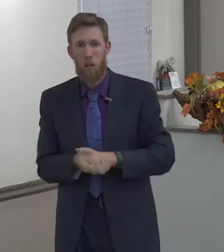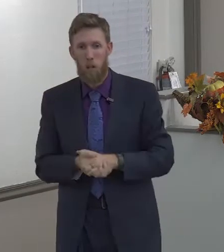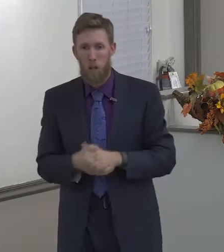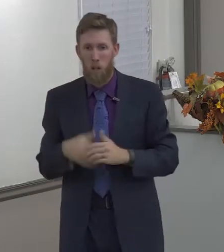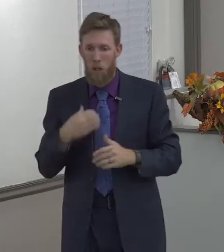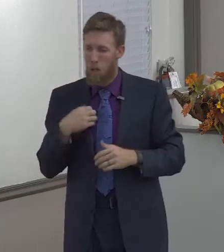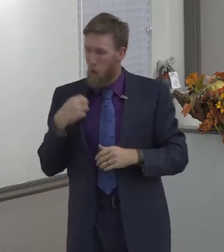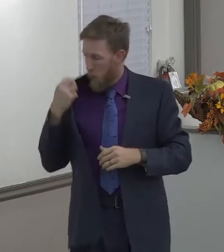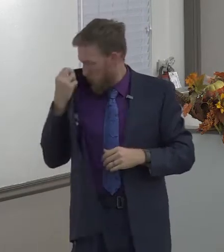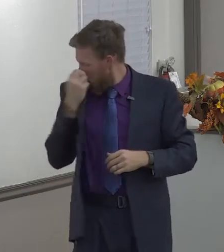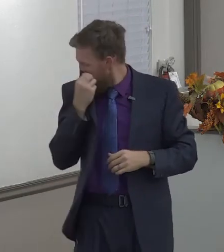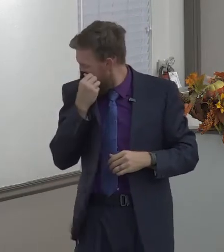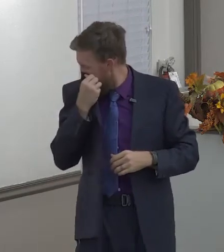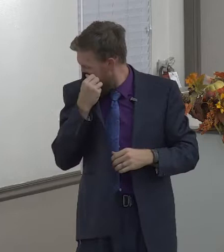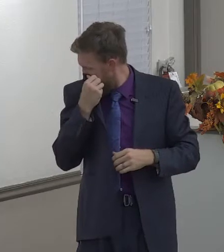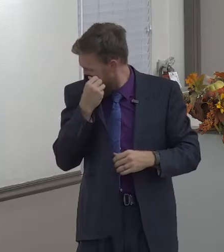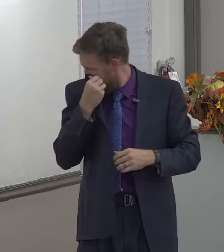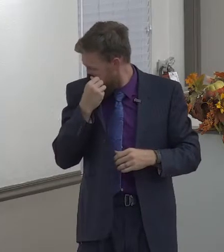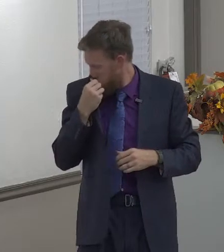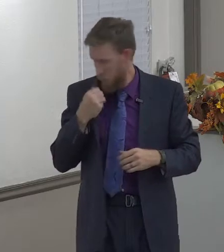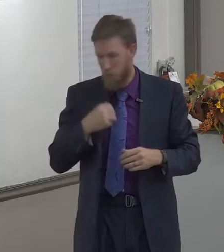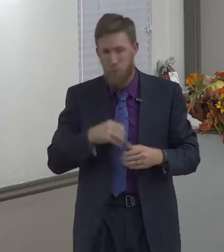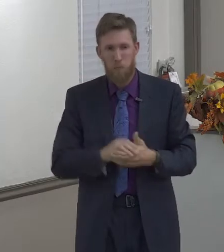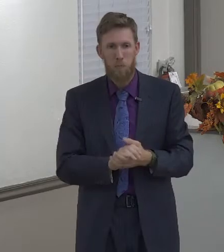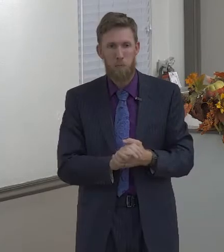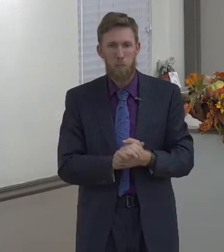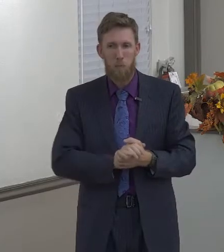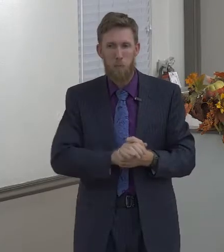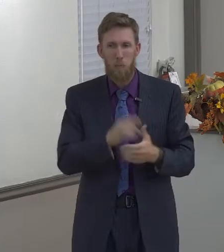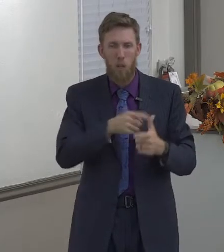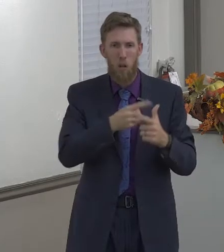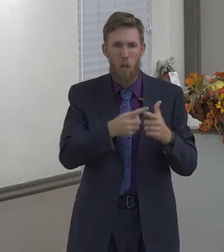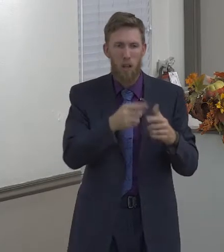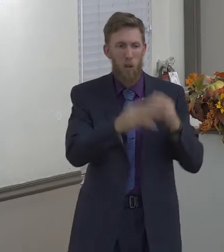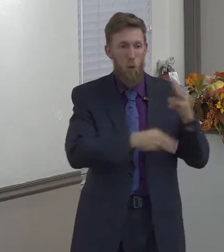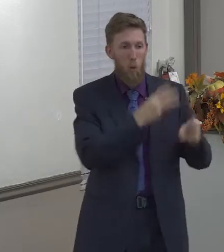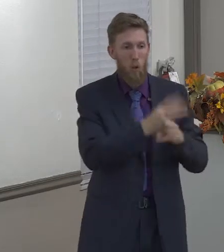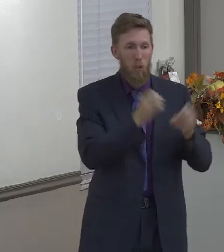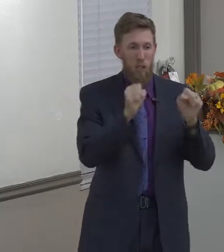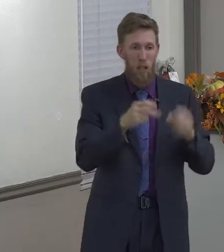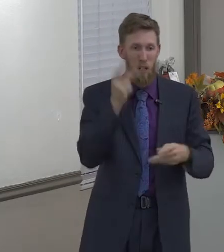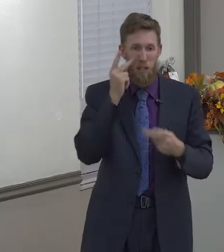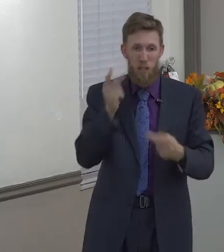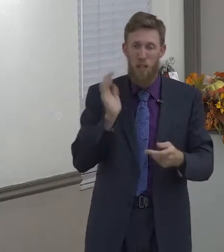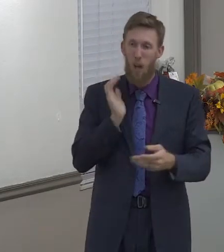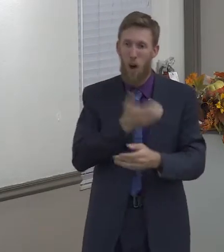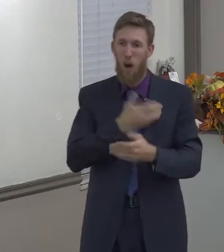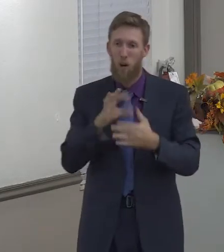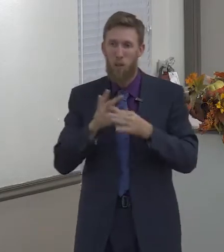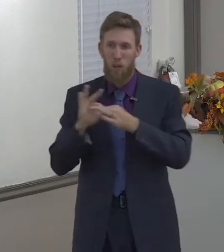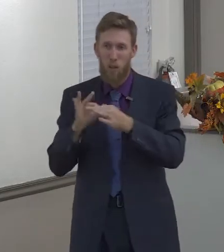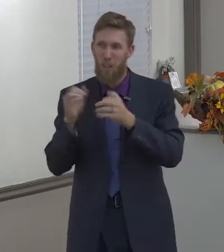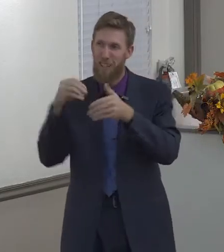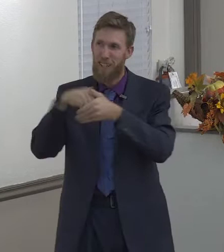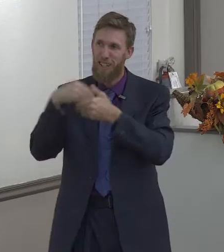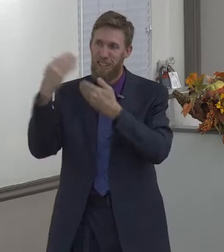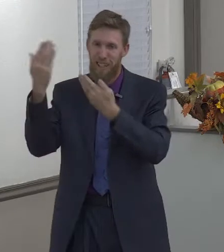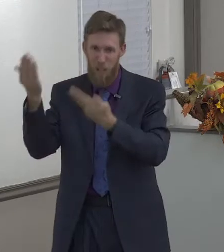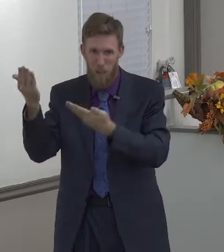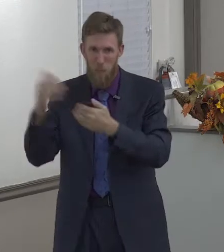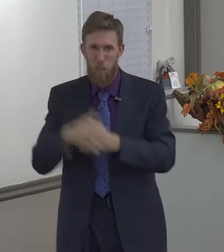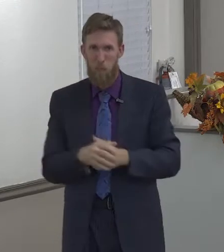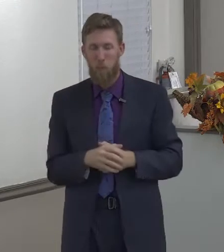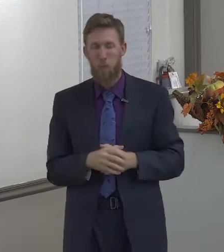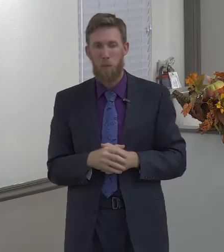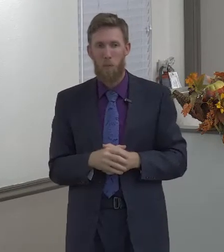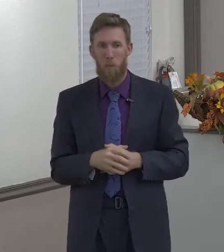whether or not people will believe that God sent Jesus, depends upon our unity. Verse 22, and the glory which thou gavest me, I